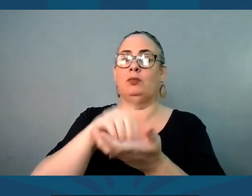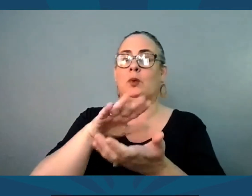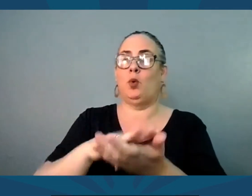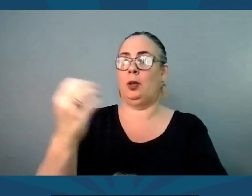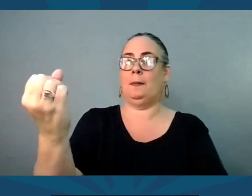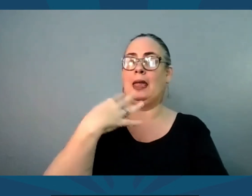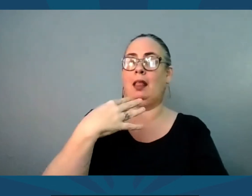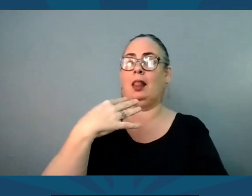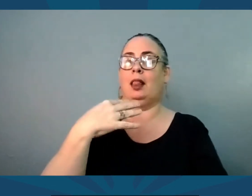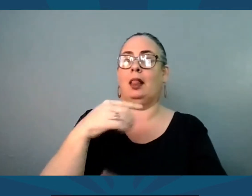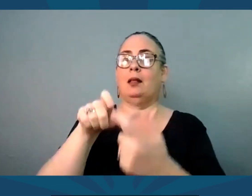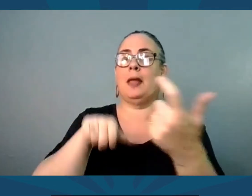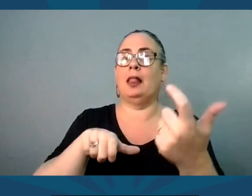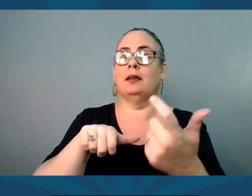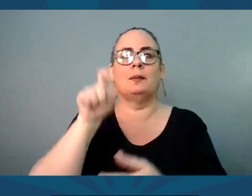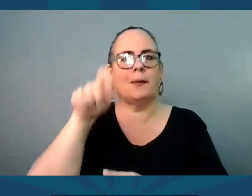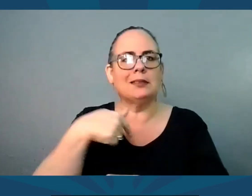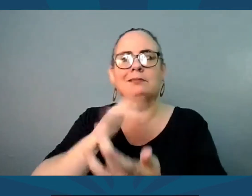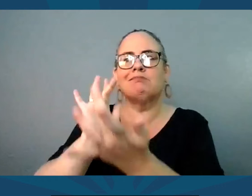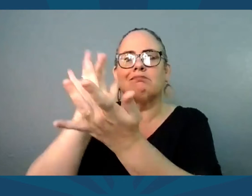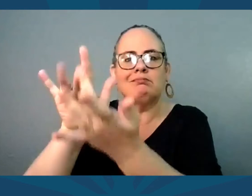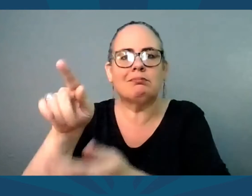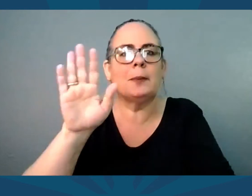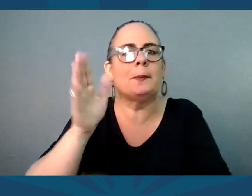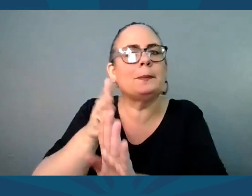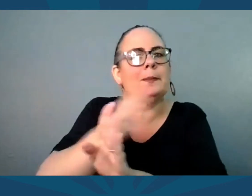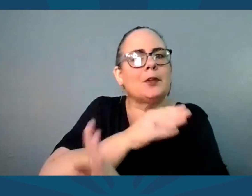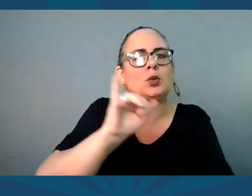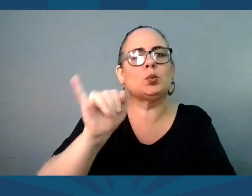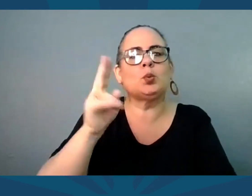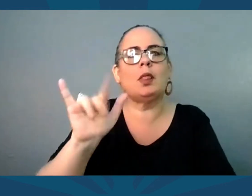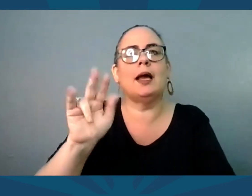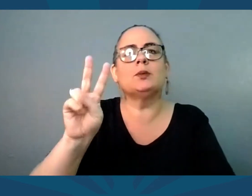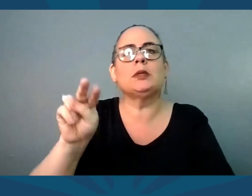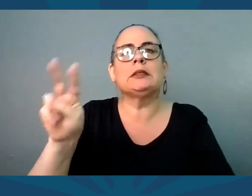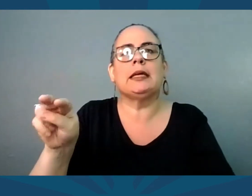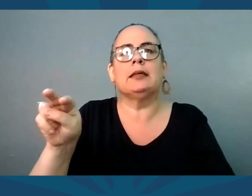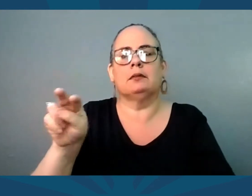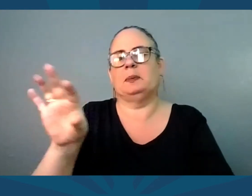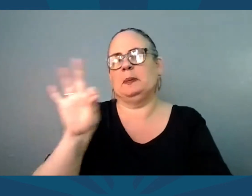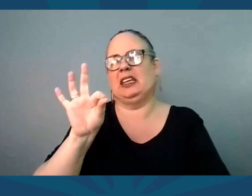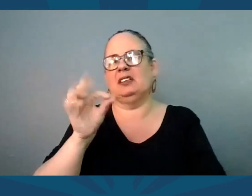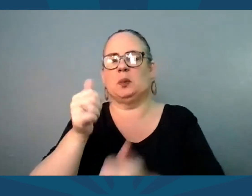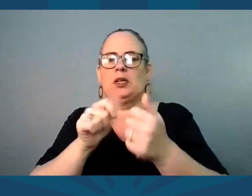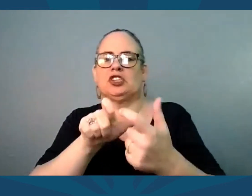want your county recorder to mail you a ballot, you must contact them by July 22nd to